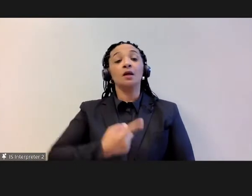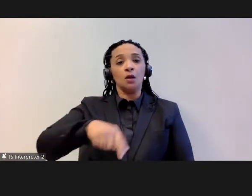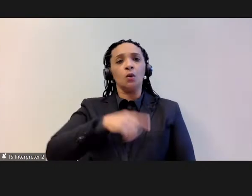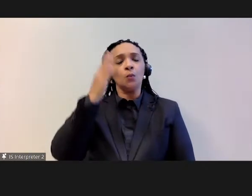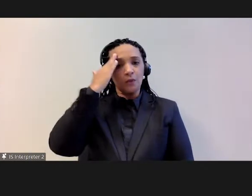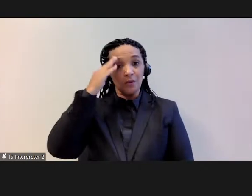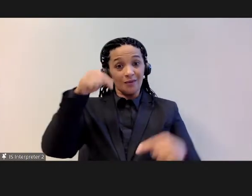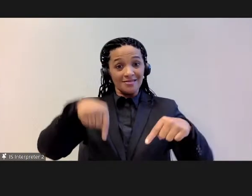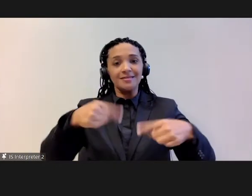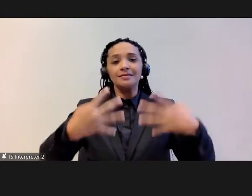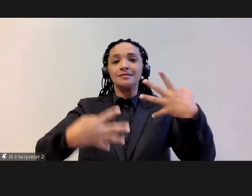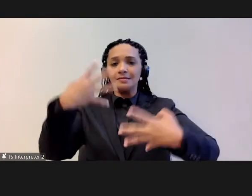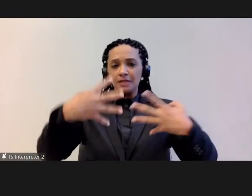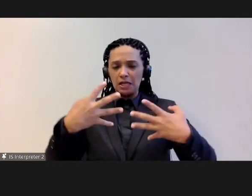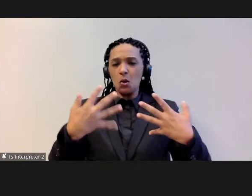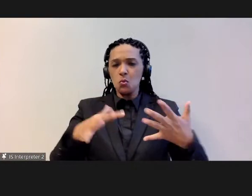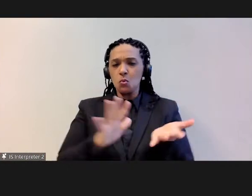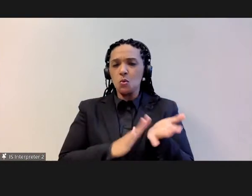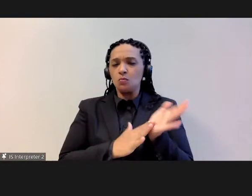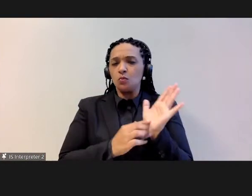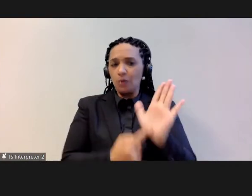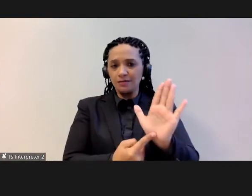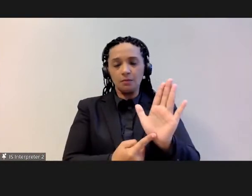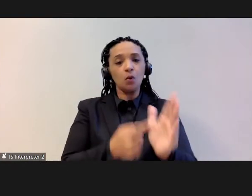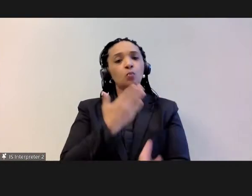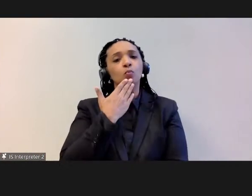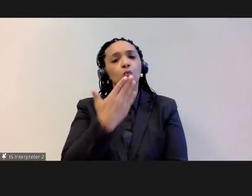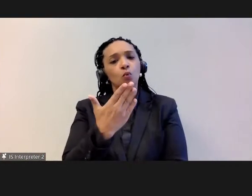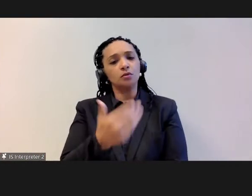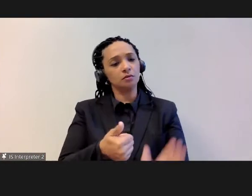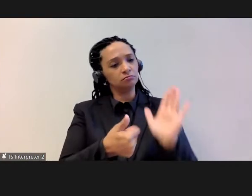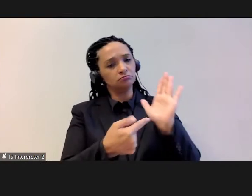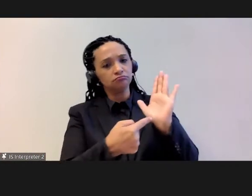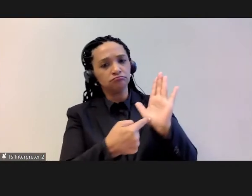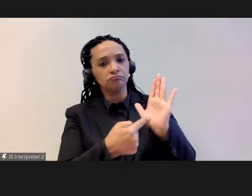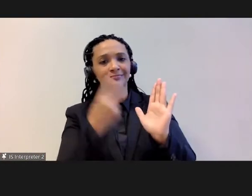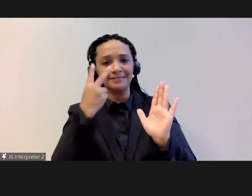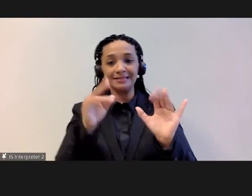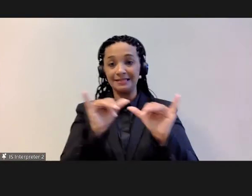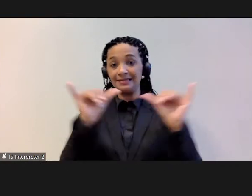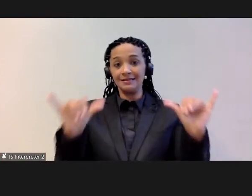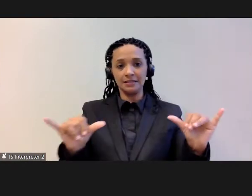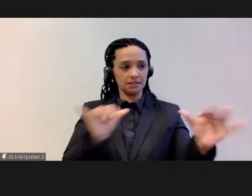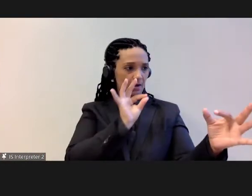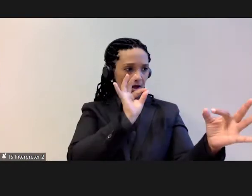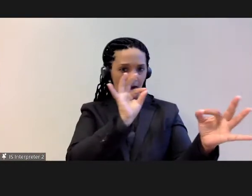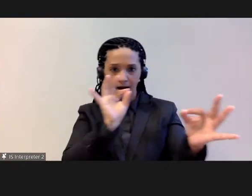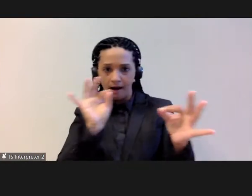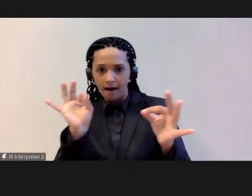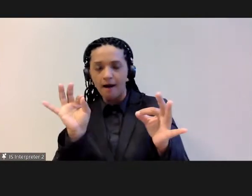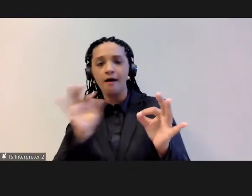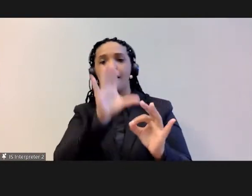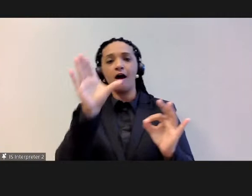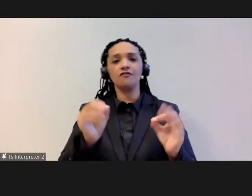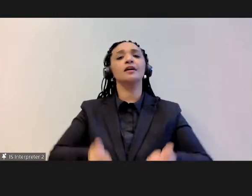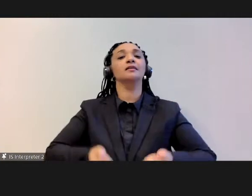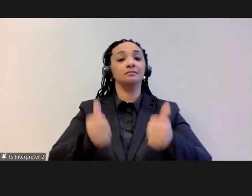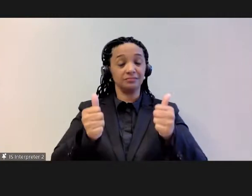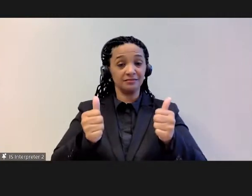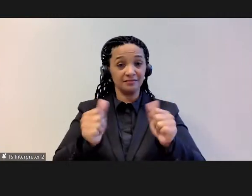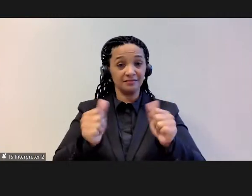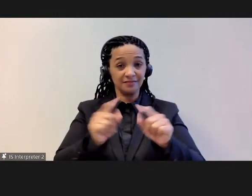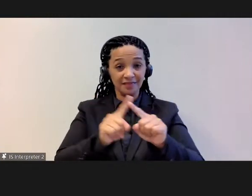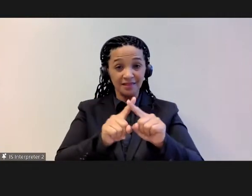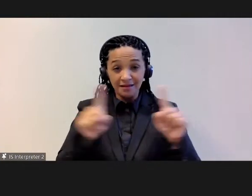DHS, which is a very good example of a good system that is working across most of Africa. But remember that it has